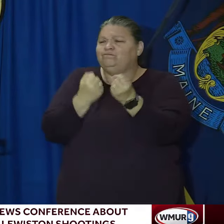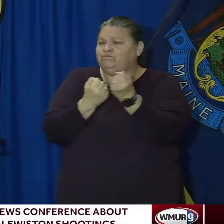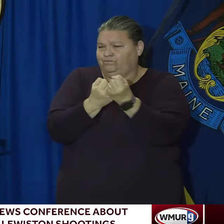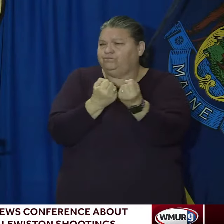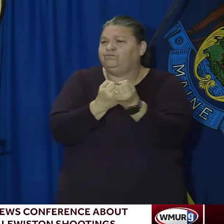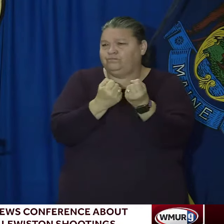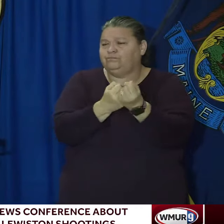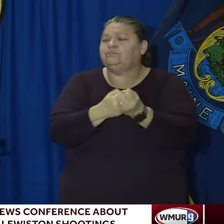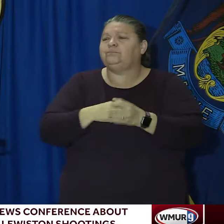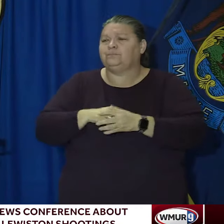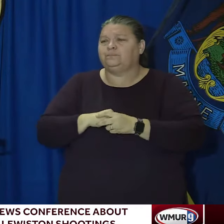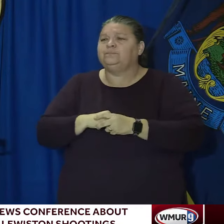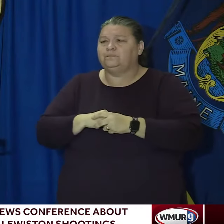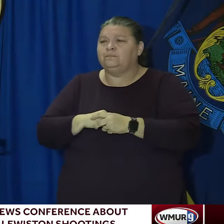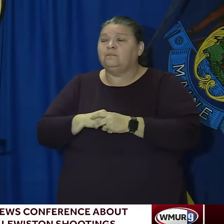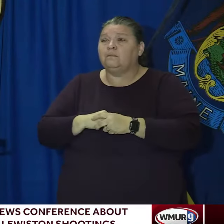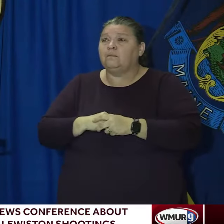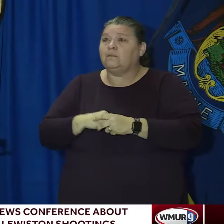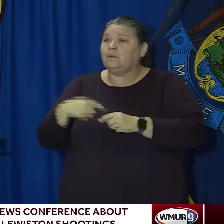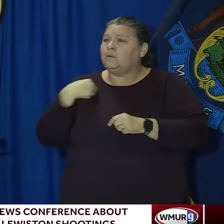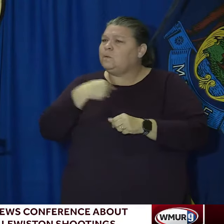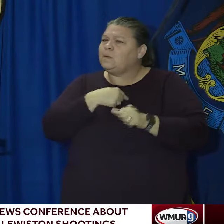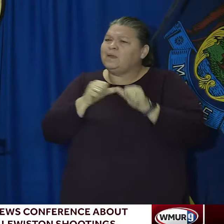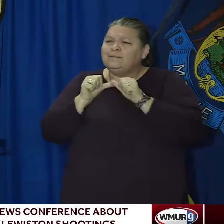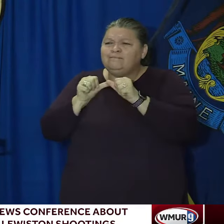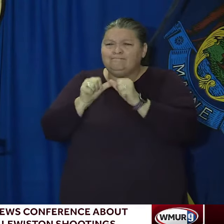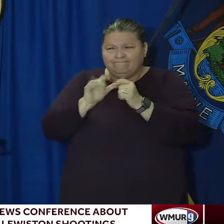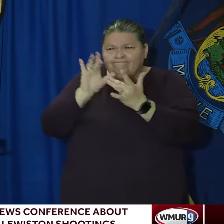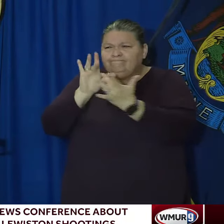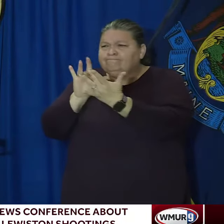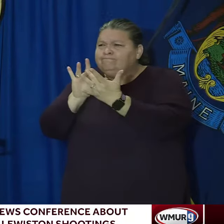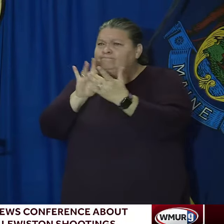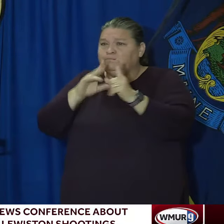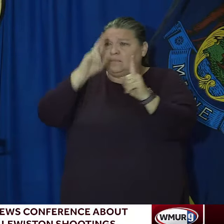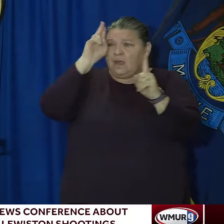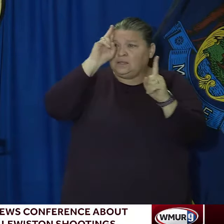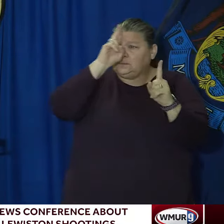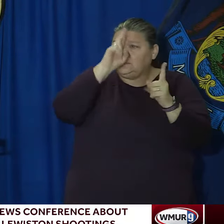We also remain in touch with hospitals and healthcare providers